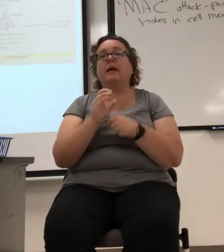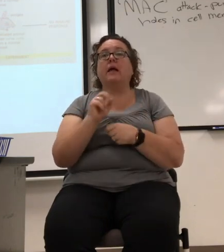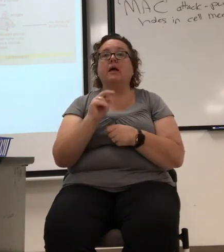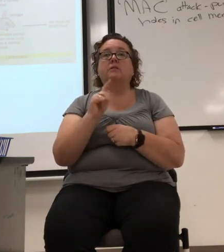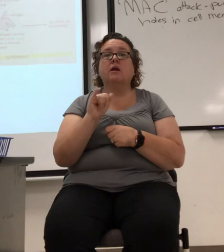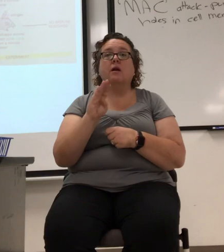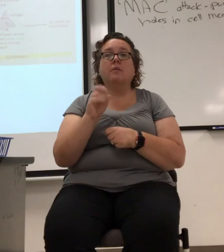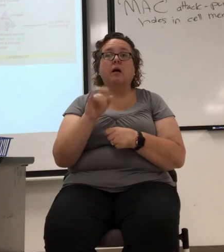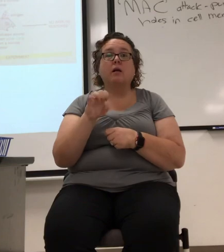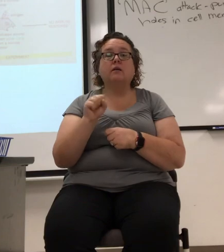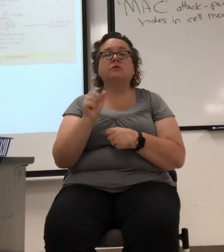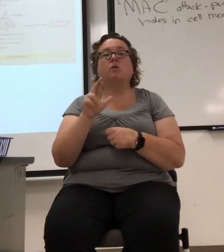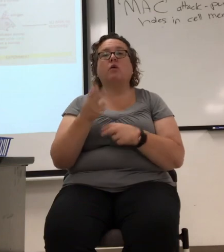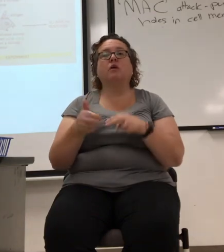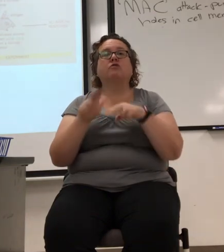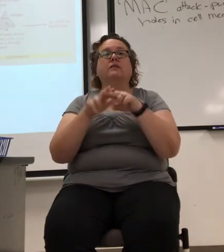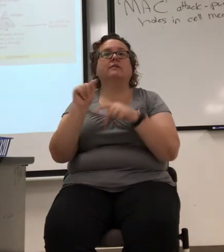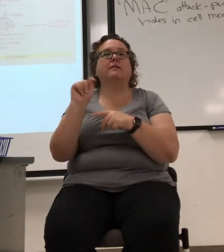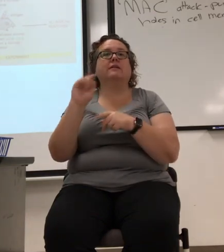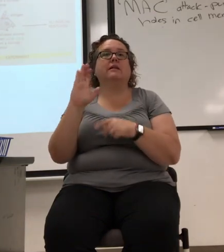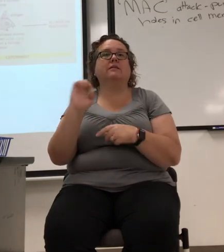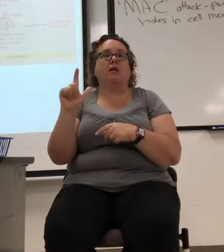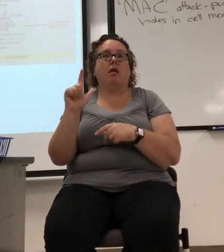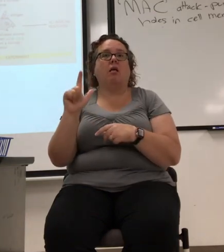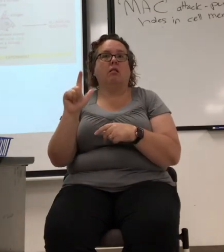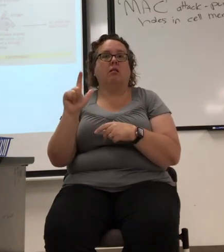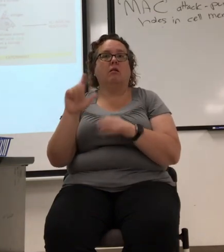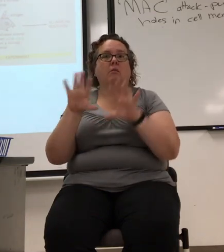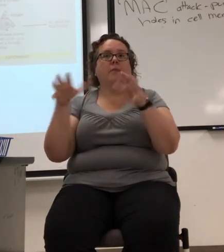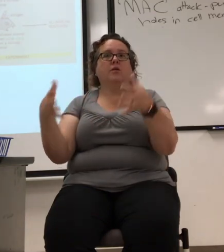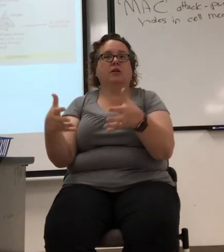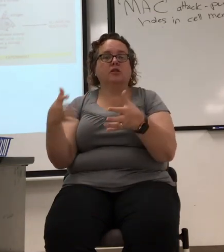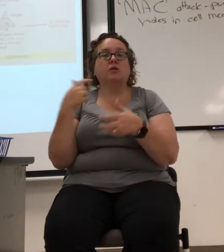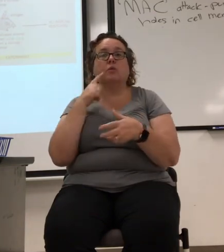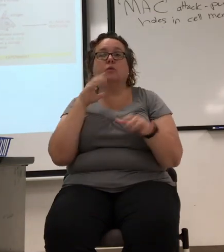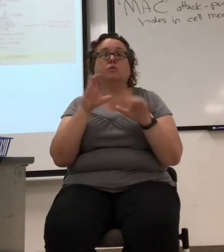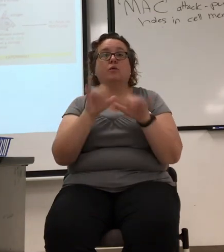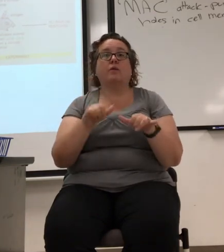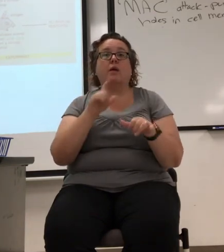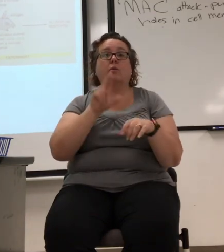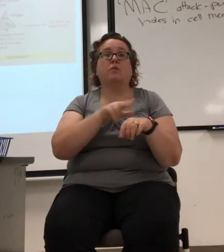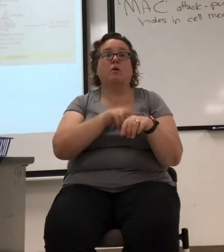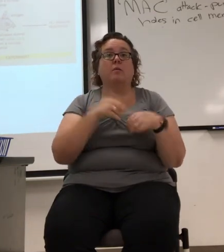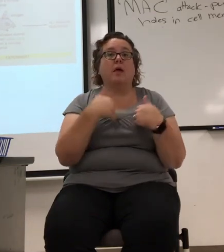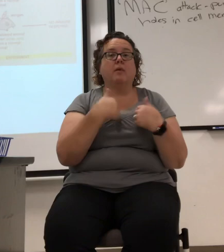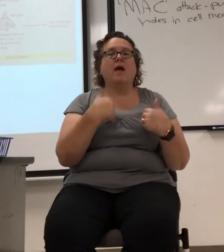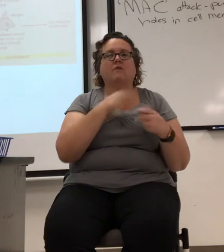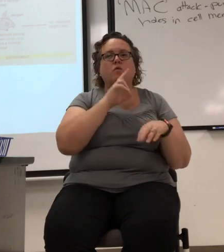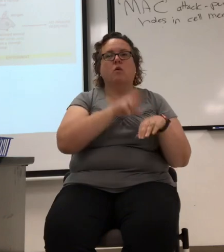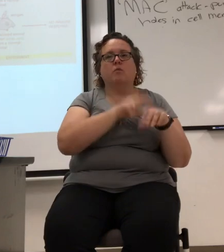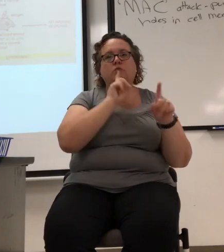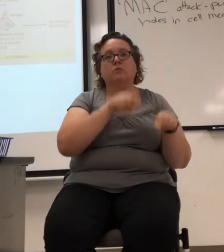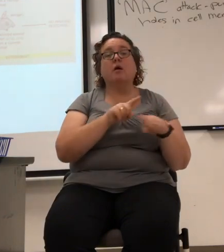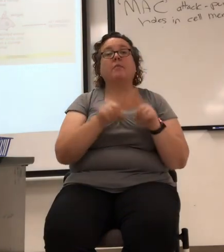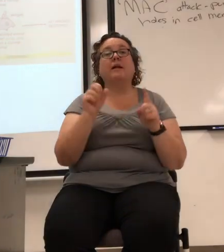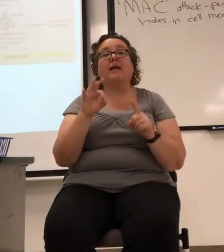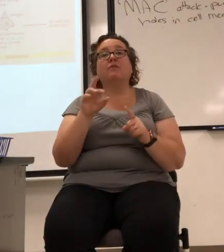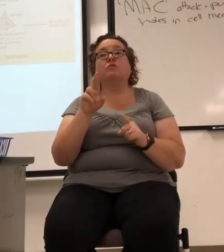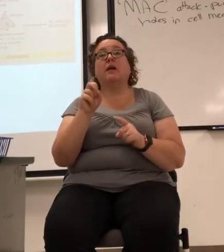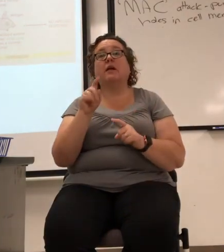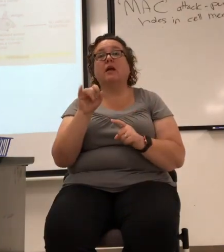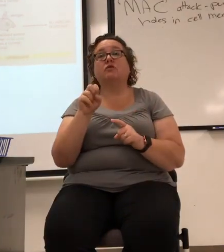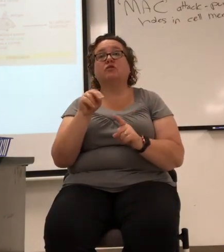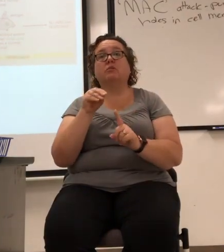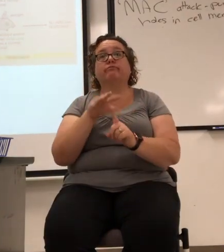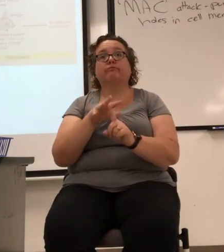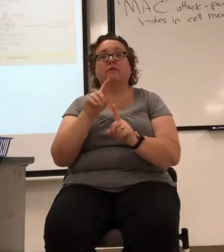or increase the T cell population. And so when you do it to a normal animal, you have a normal response. But if you irradiate the animal, you